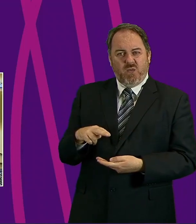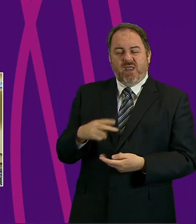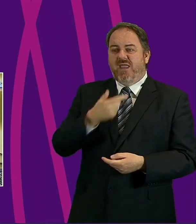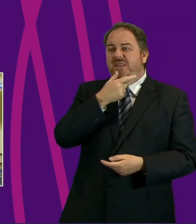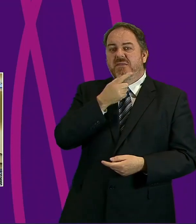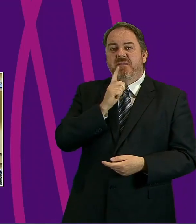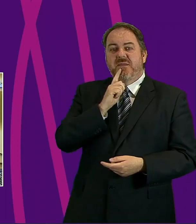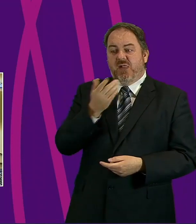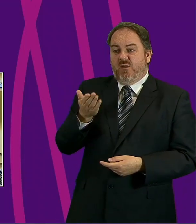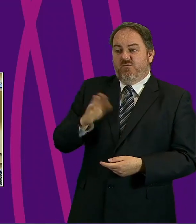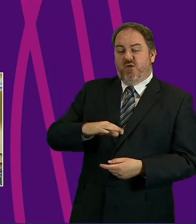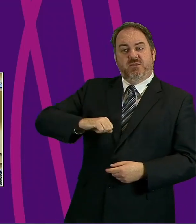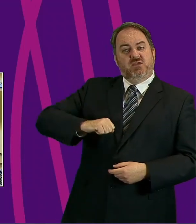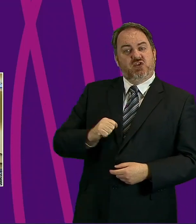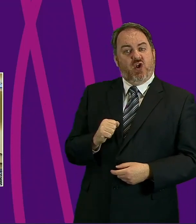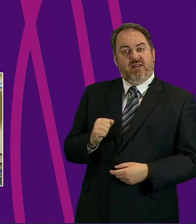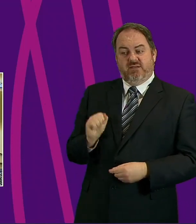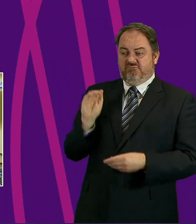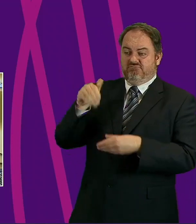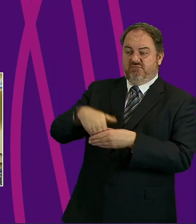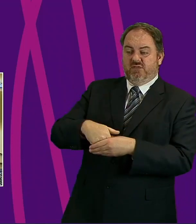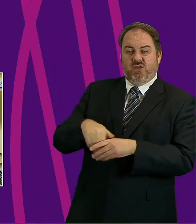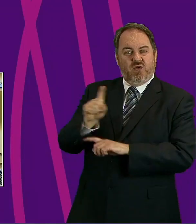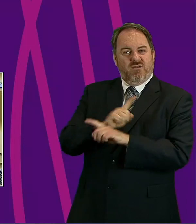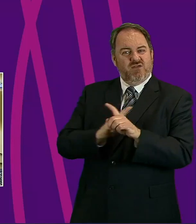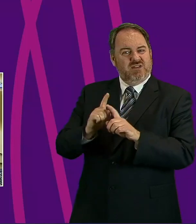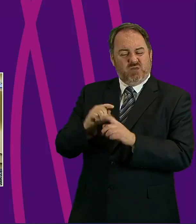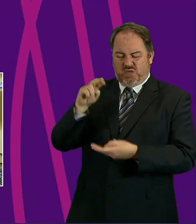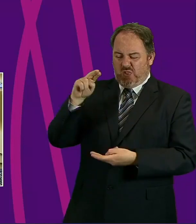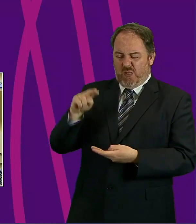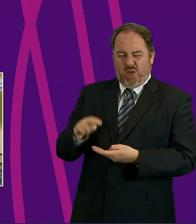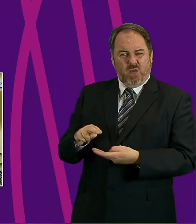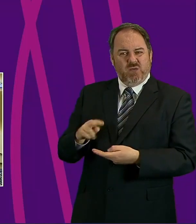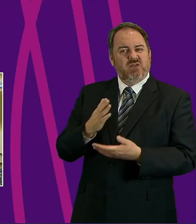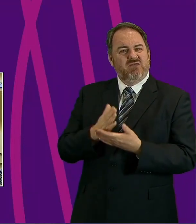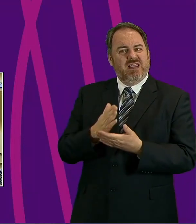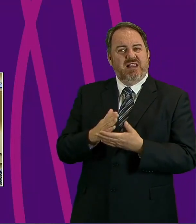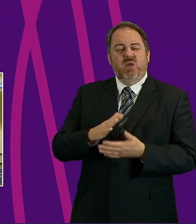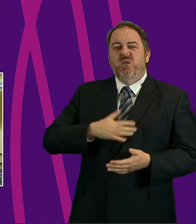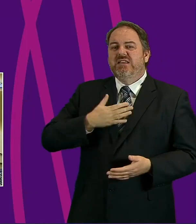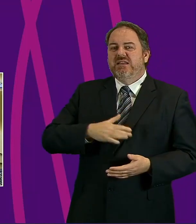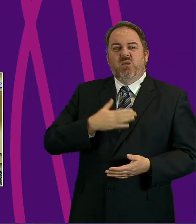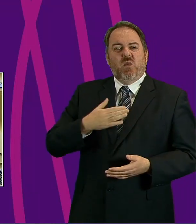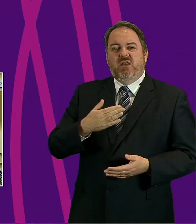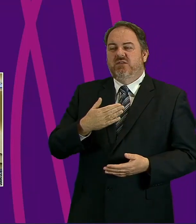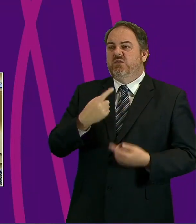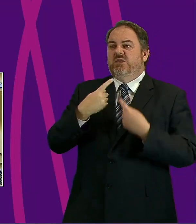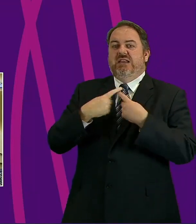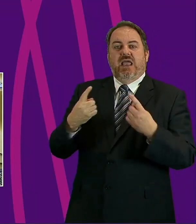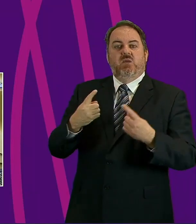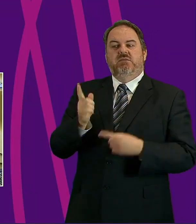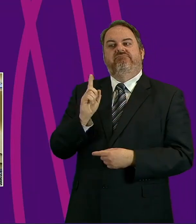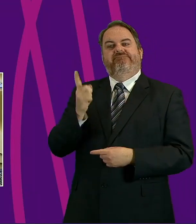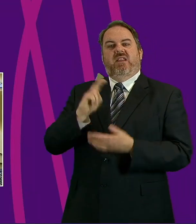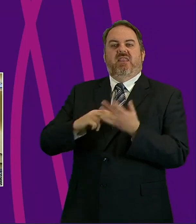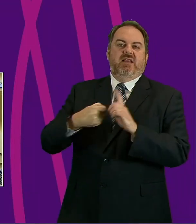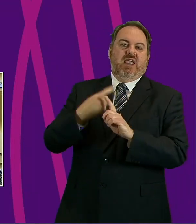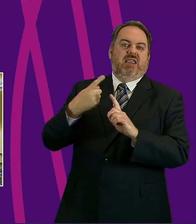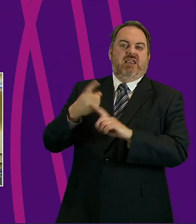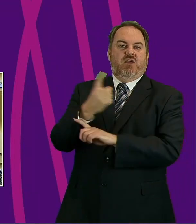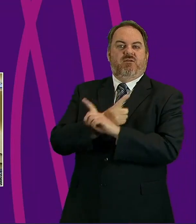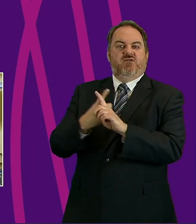also very low. And therefore, to have said that would have risked identifying them. I think almost certainly would have identified